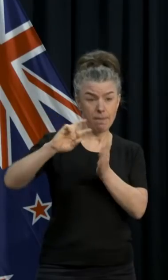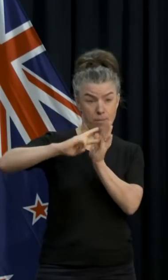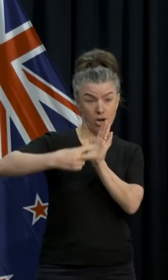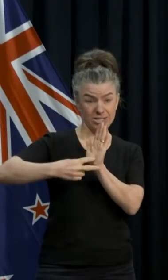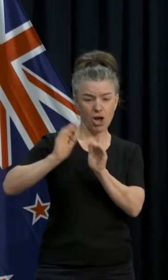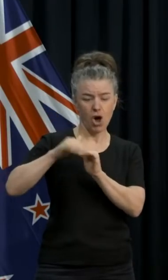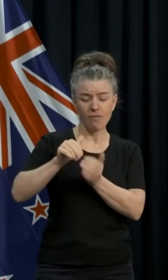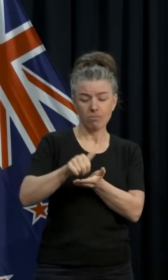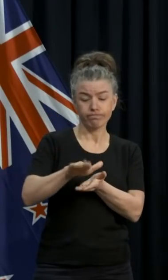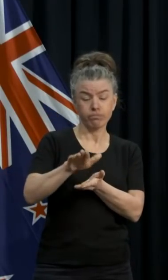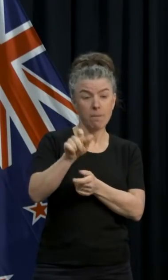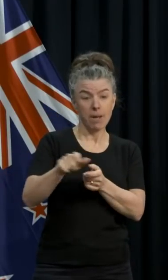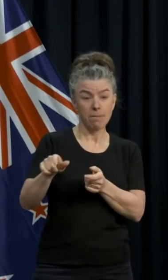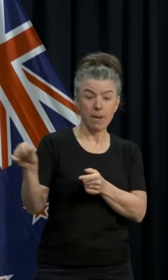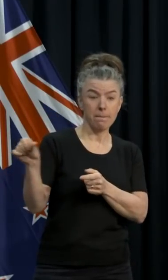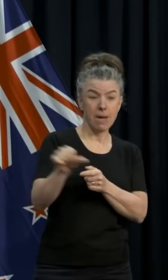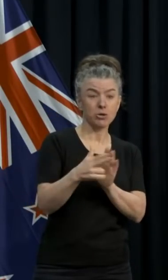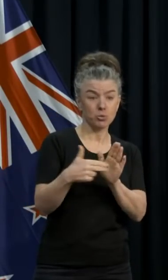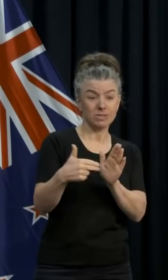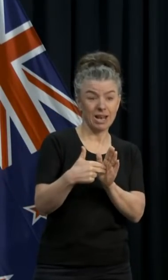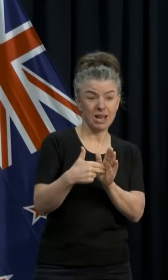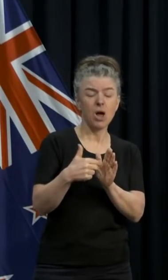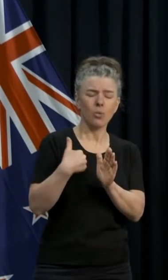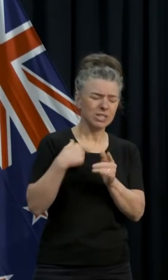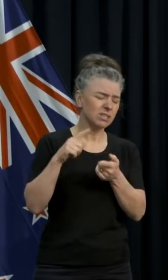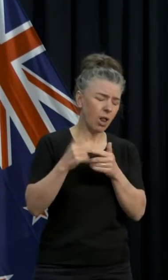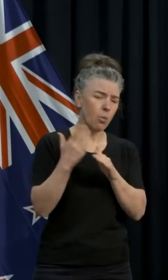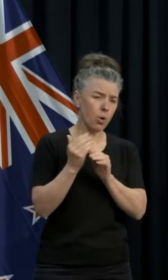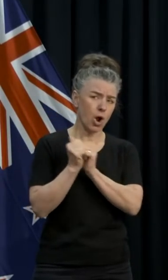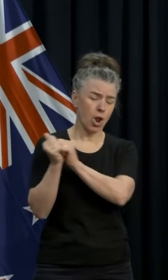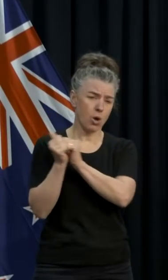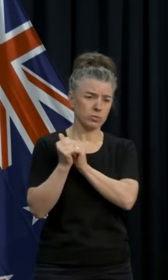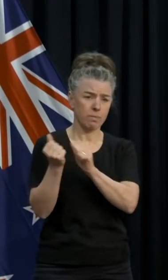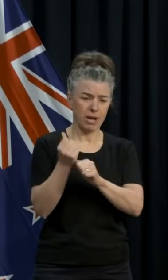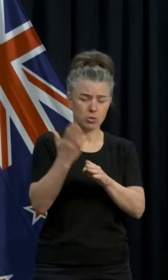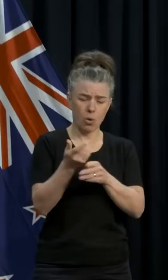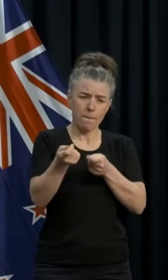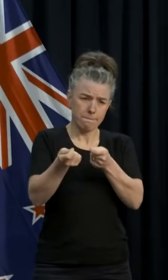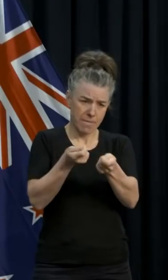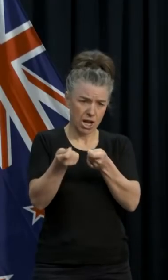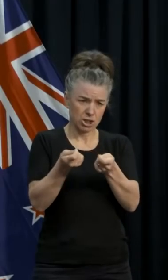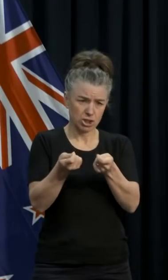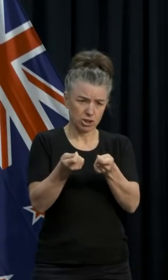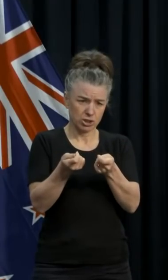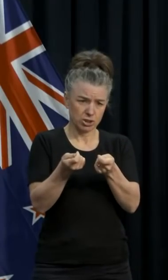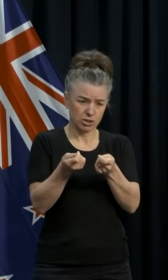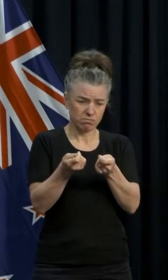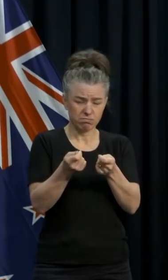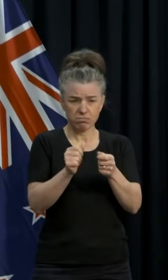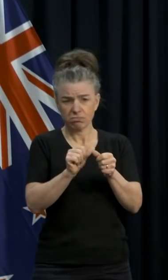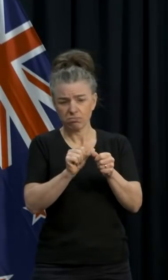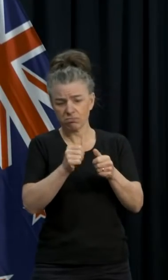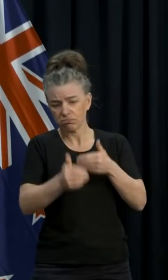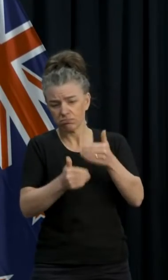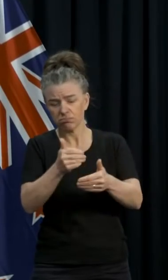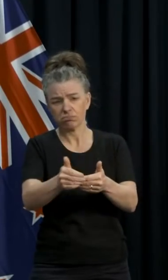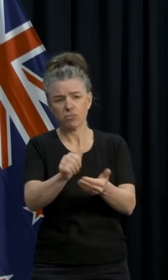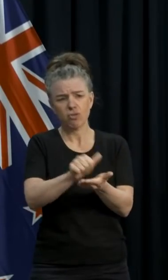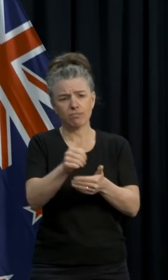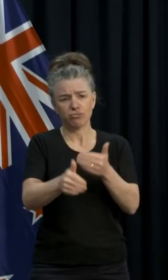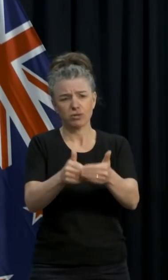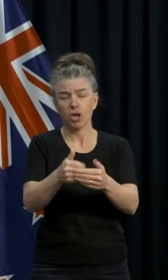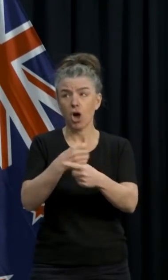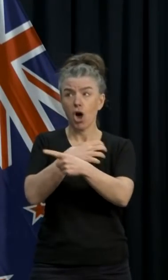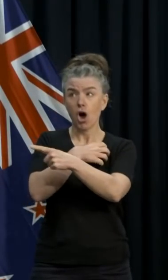government, we are working closely with them to ensure that it is well managed. So the Australian government have given us a reassurance